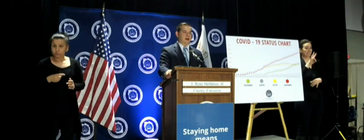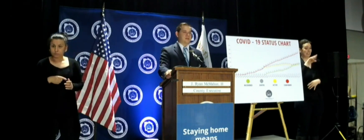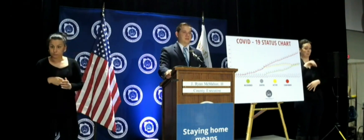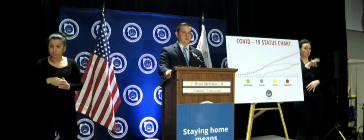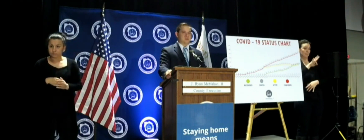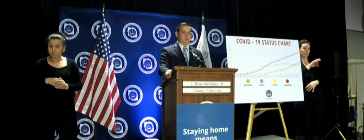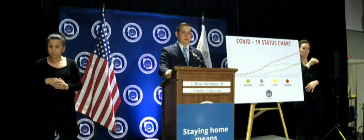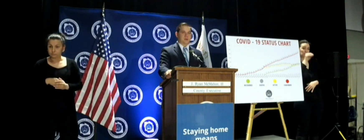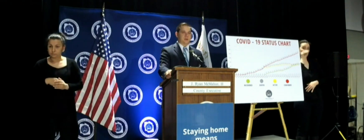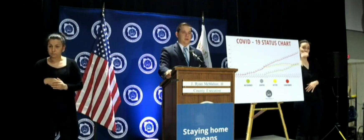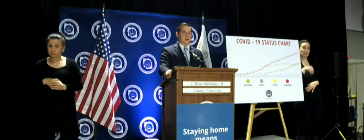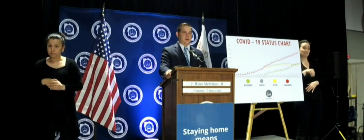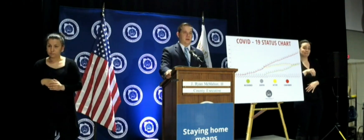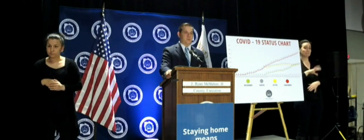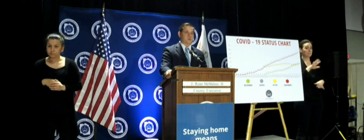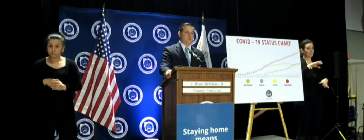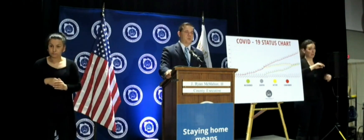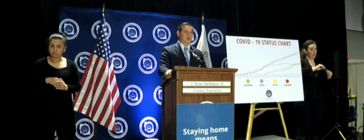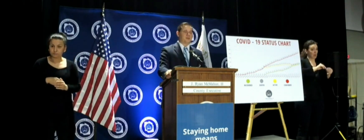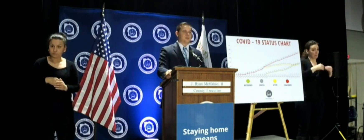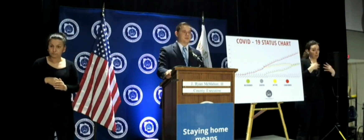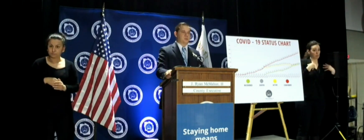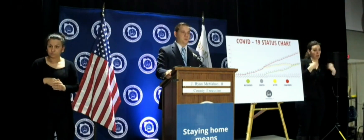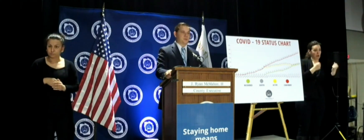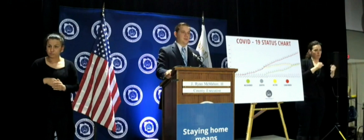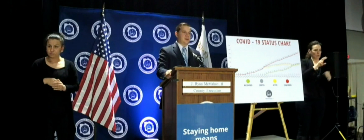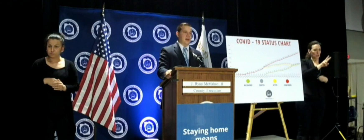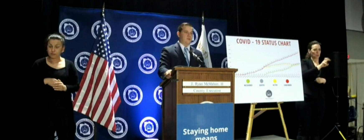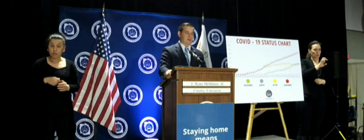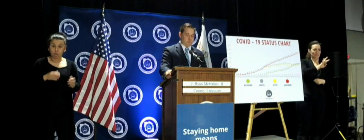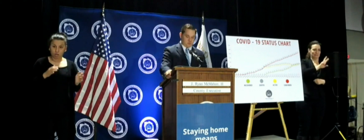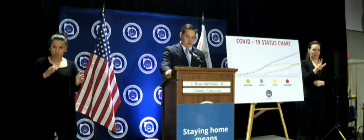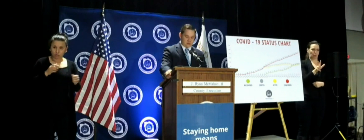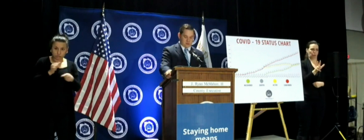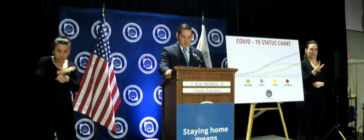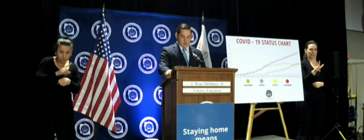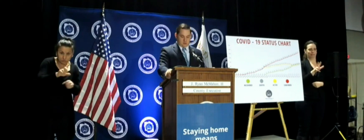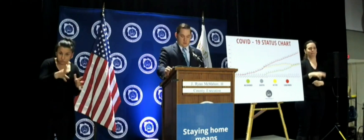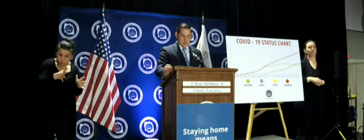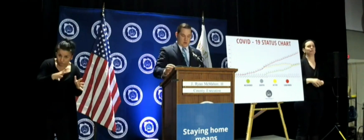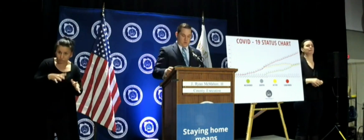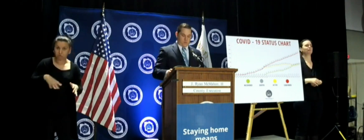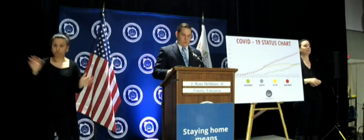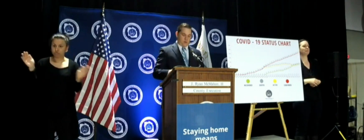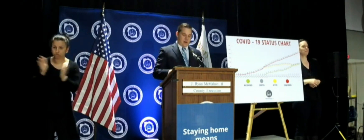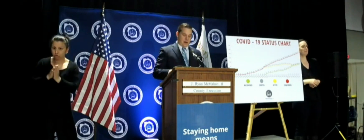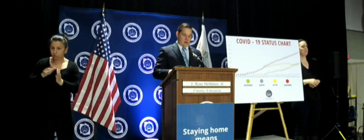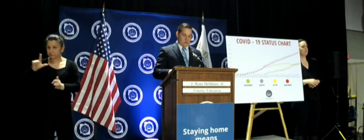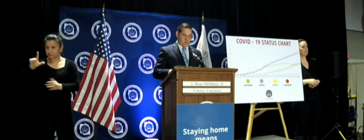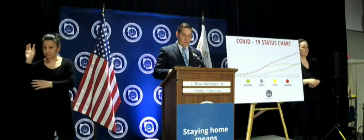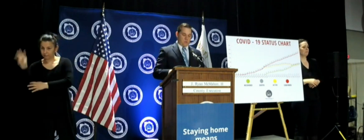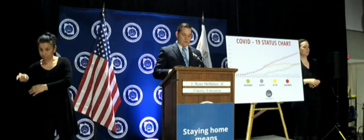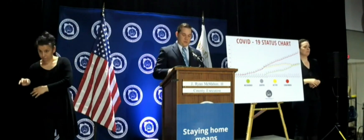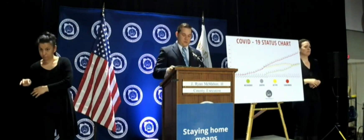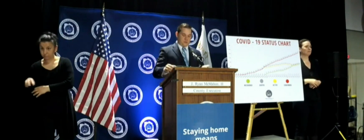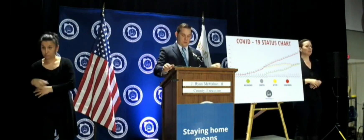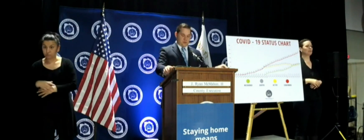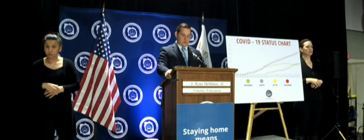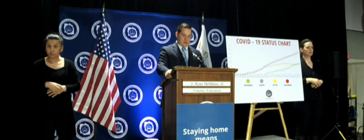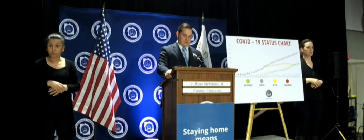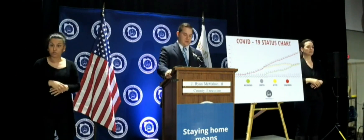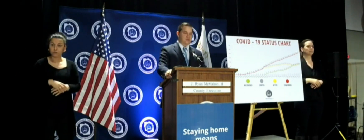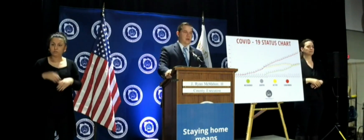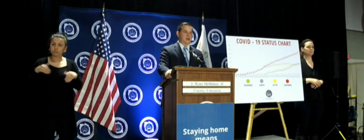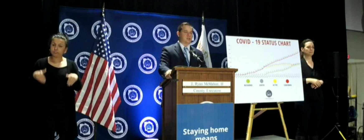back positive at this point. That number has really been consistent between 7.5% and 8%. We are now moving into